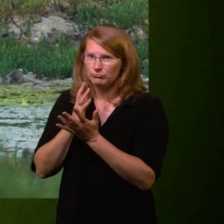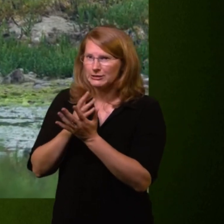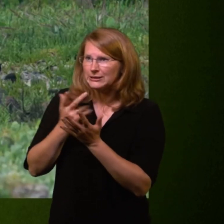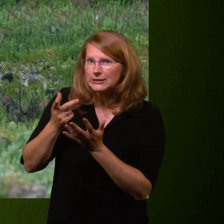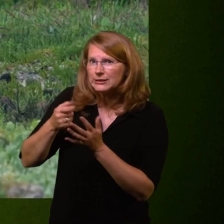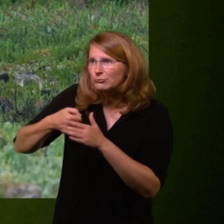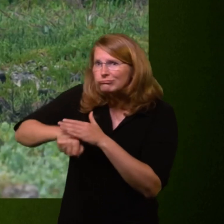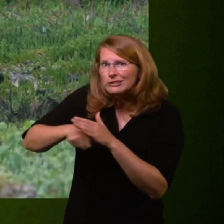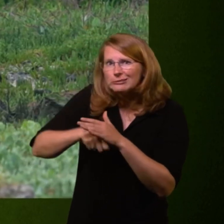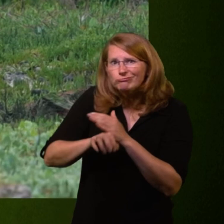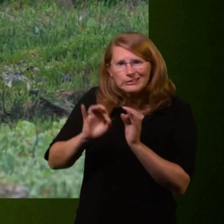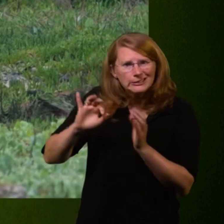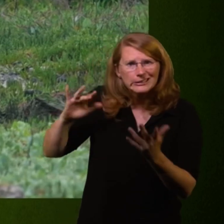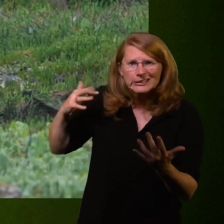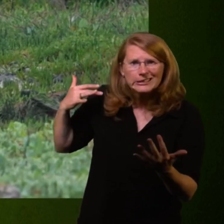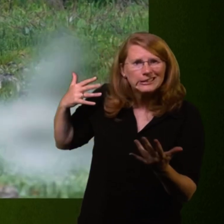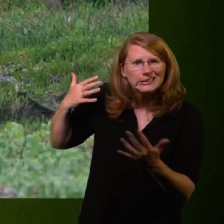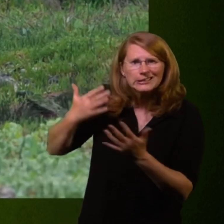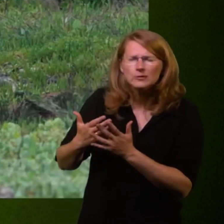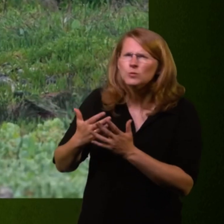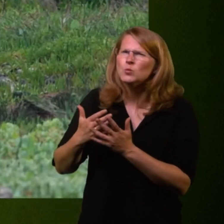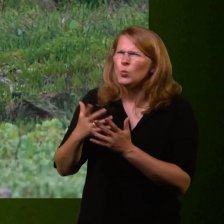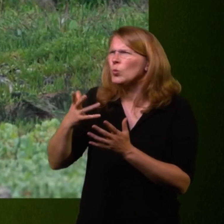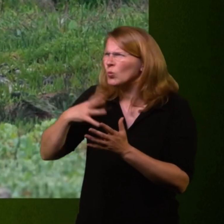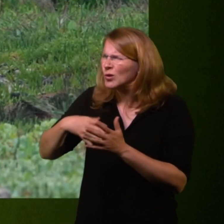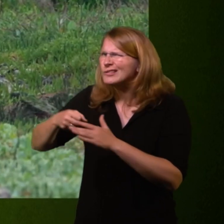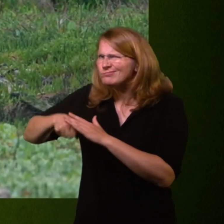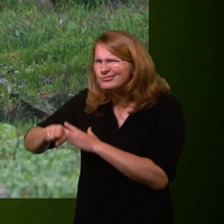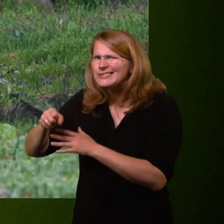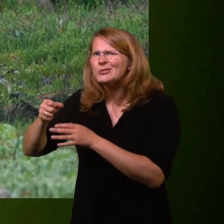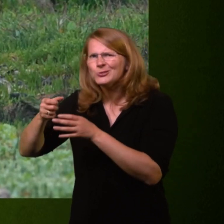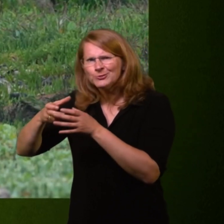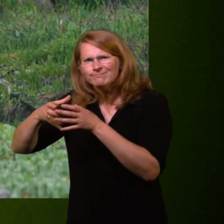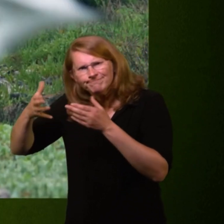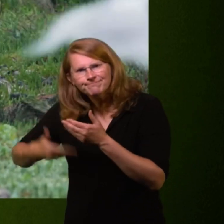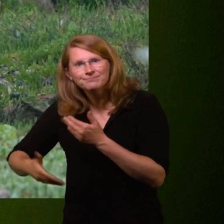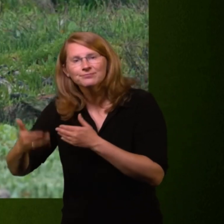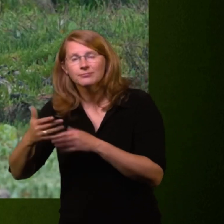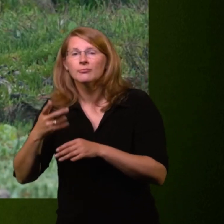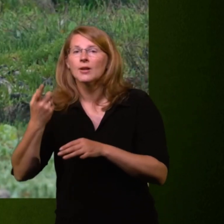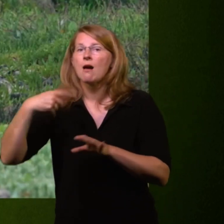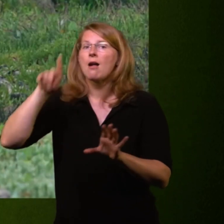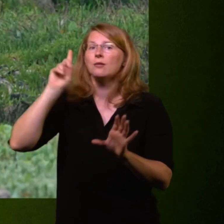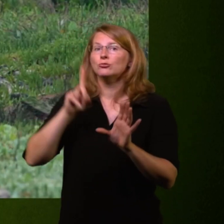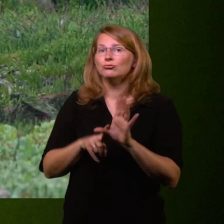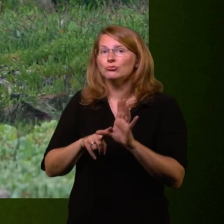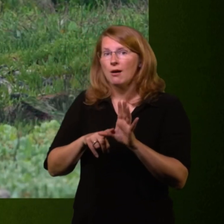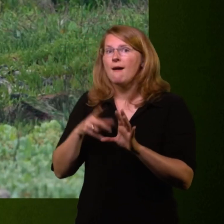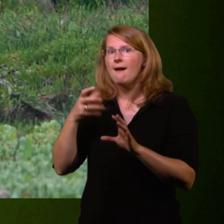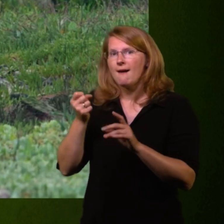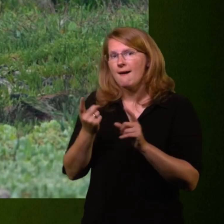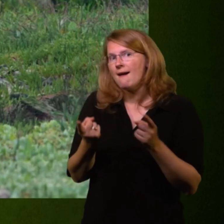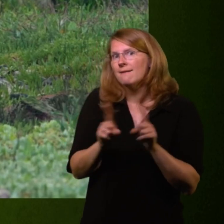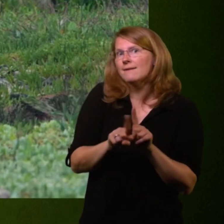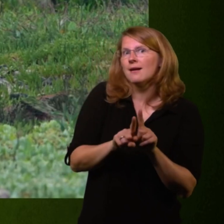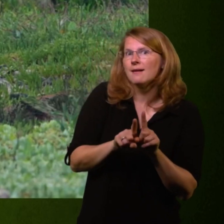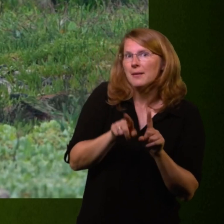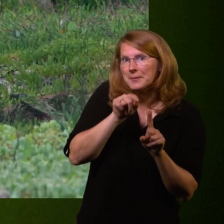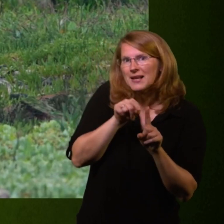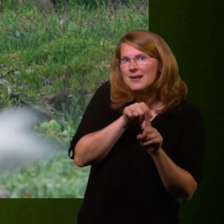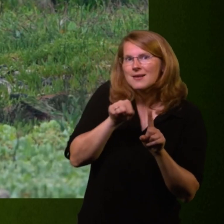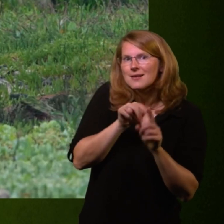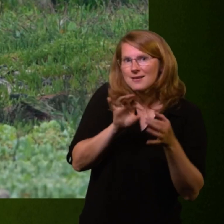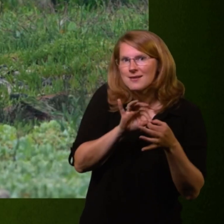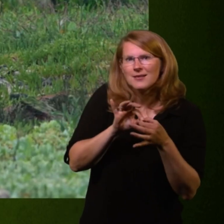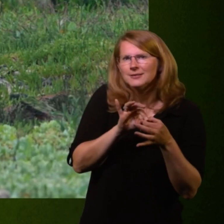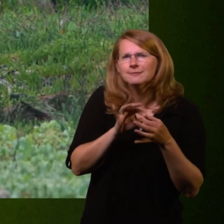real milestone. Last year, they said they did have a pair that spent a few days here, but they didn't settle, they didn't set up a nest. So